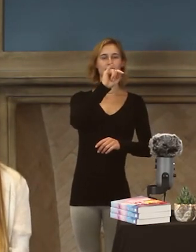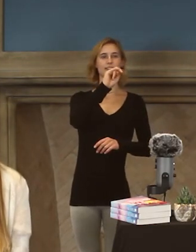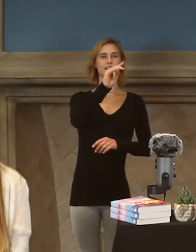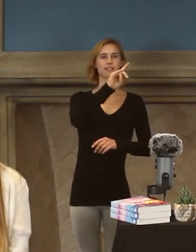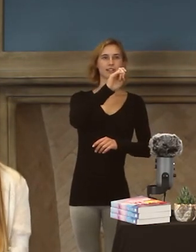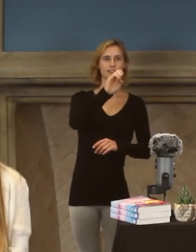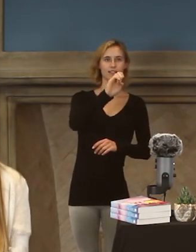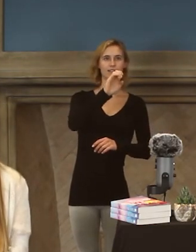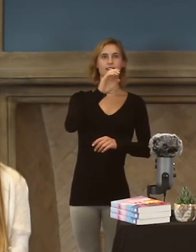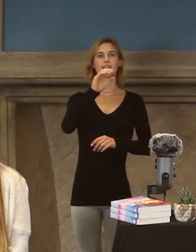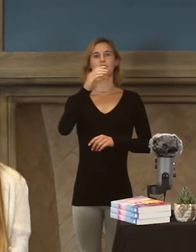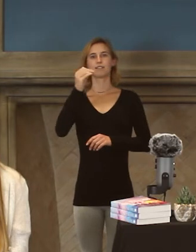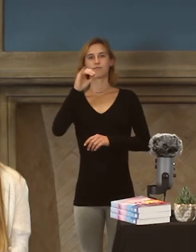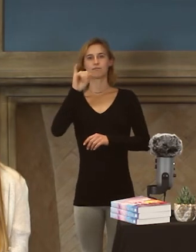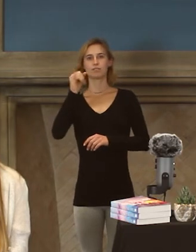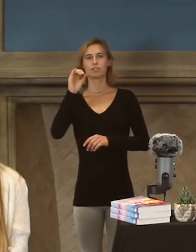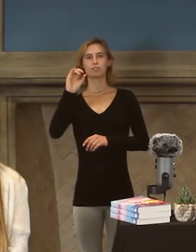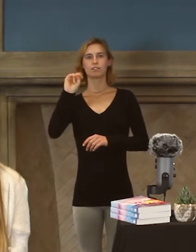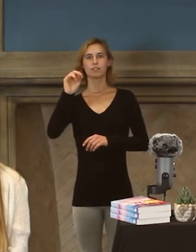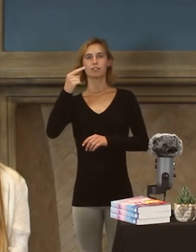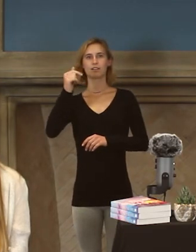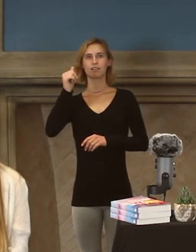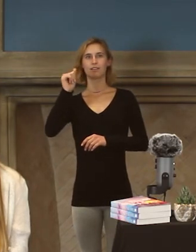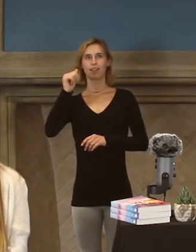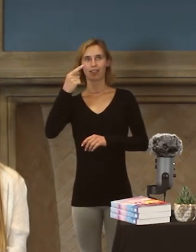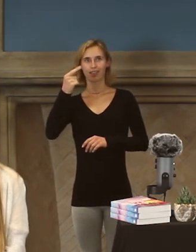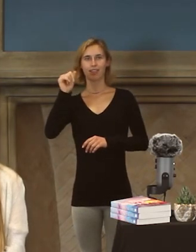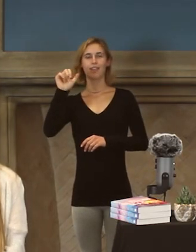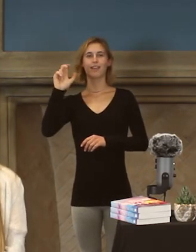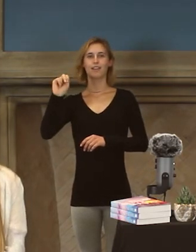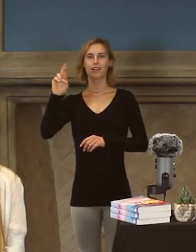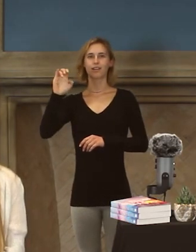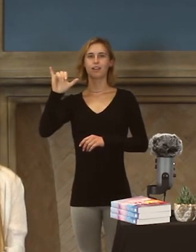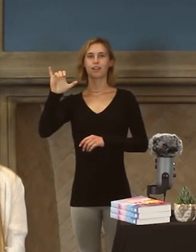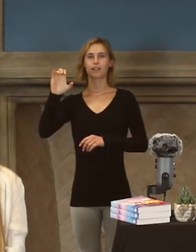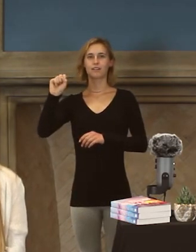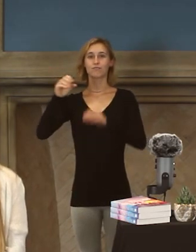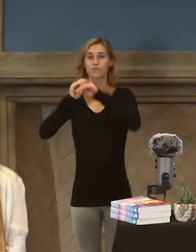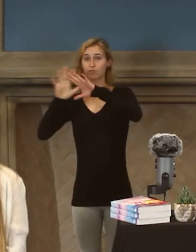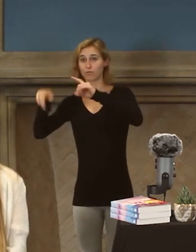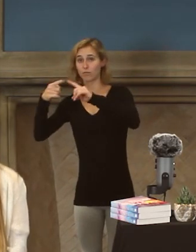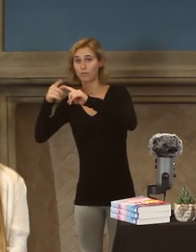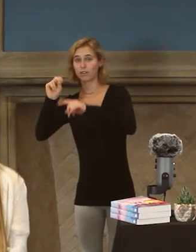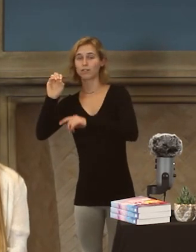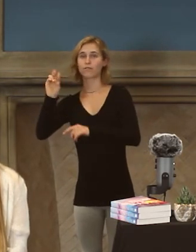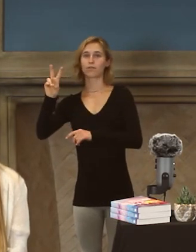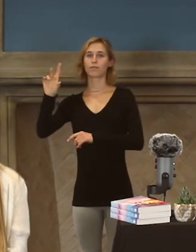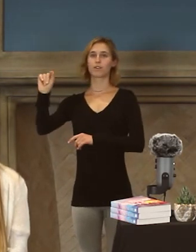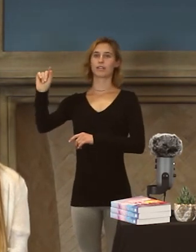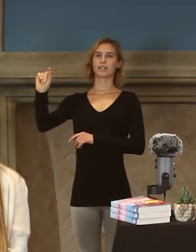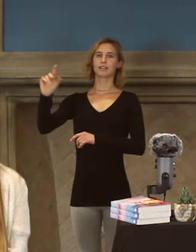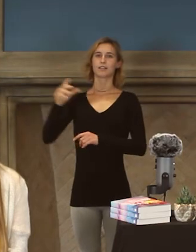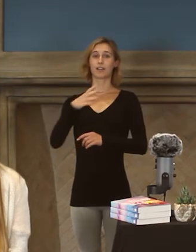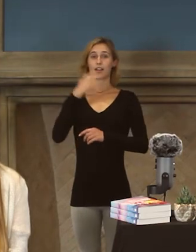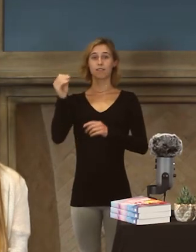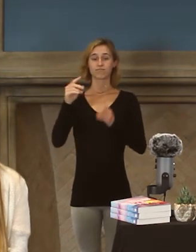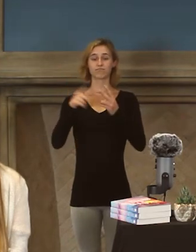Reyes, premiering November 20th. And Aquavax,